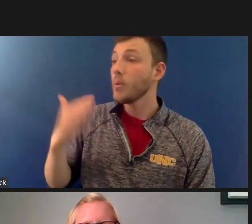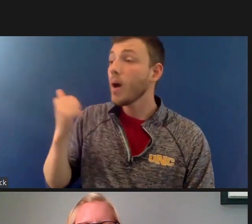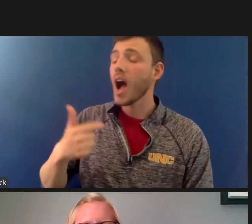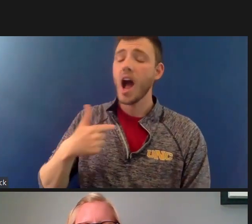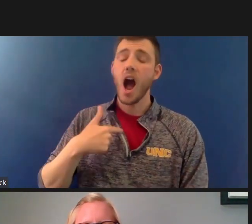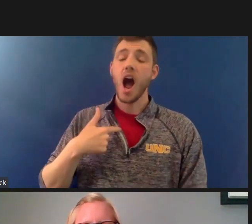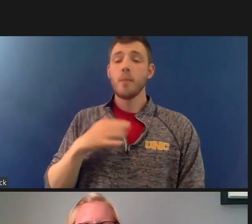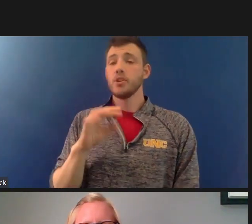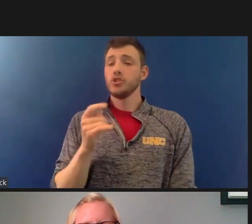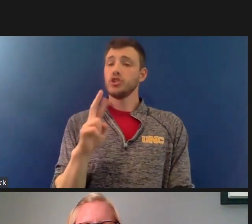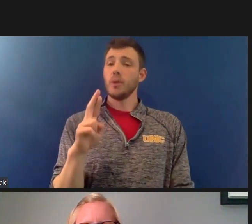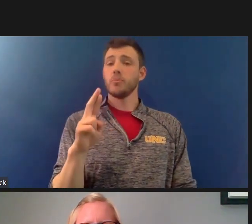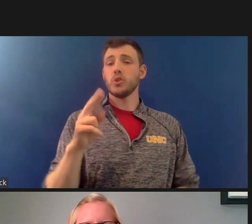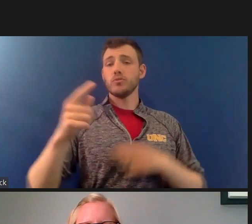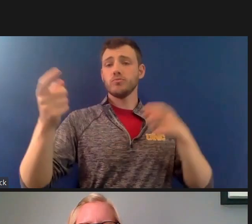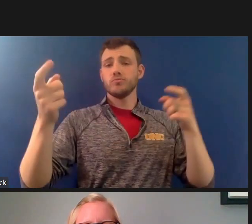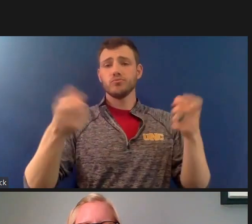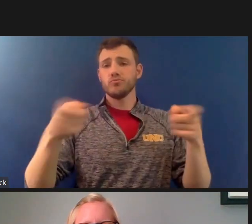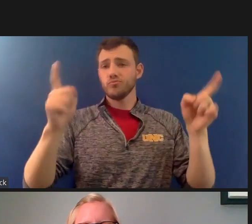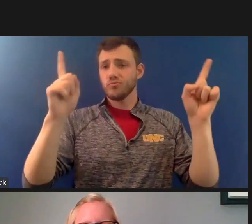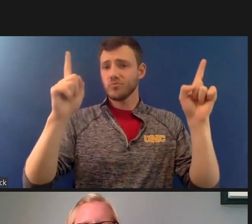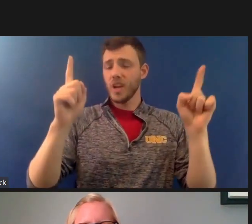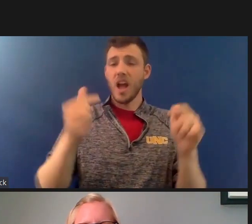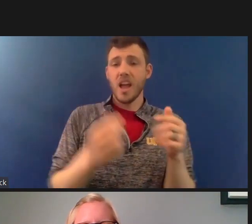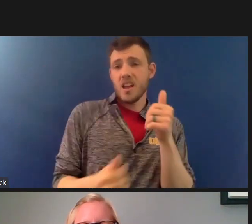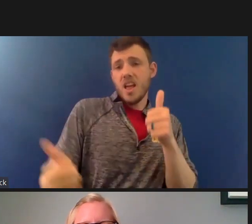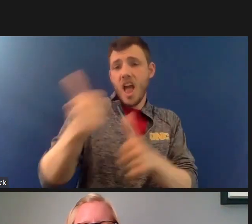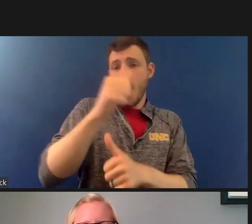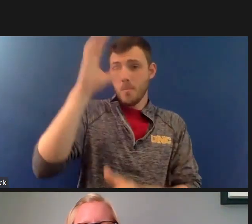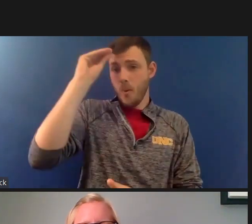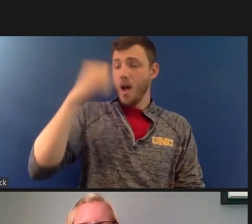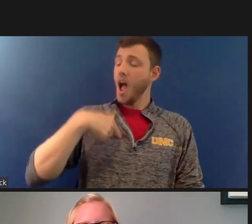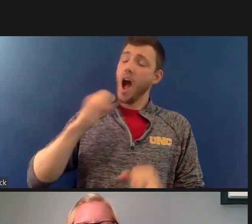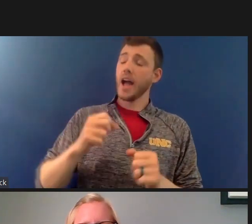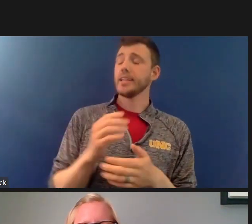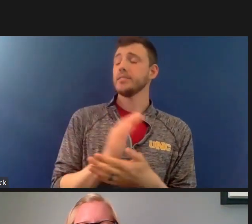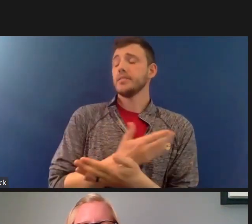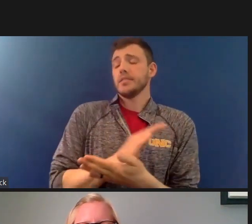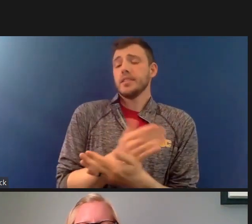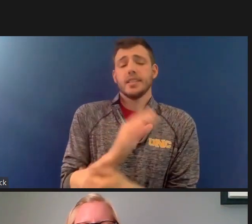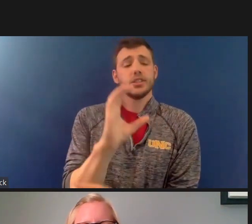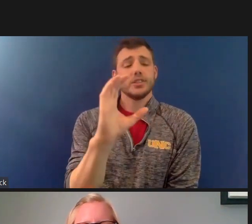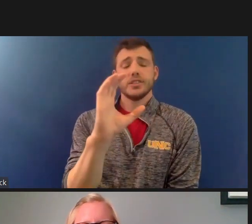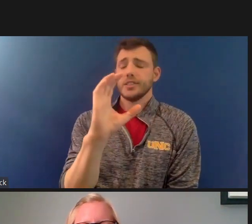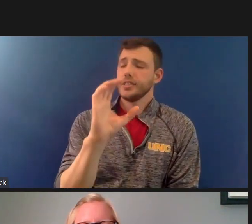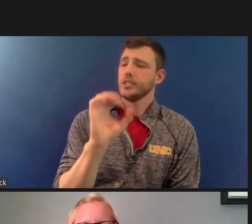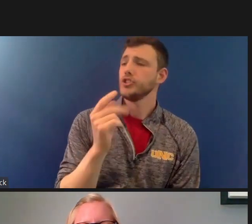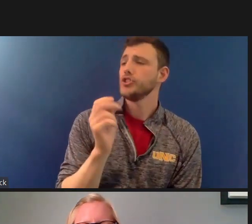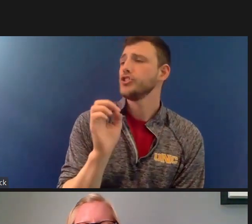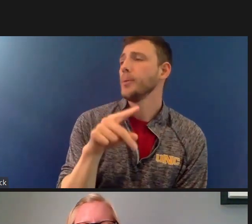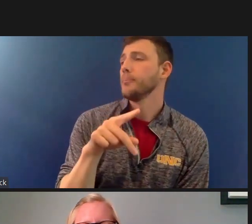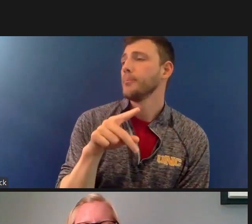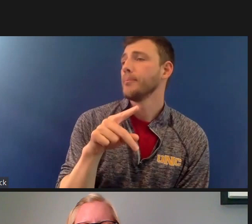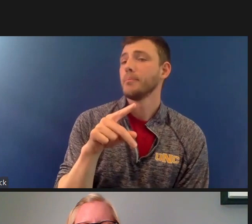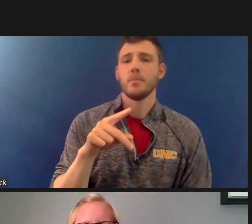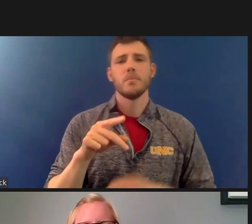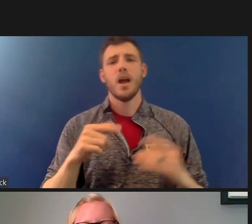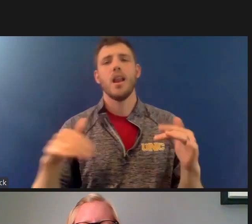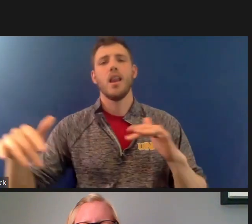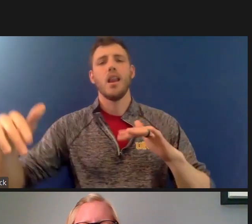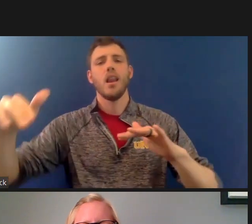head boy. I can sing C sharp. Another buzz. Well then, said